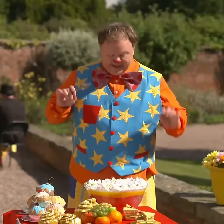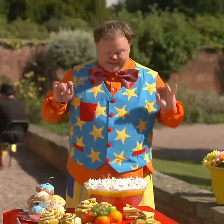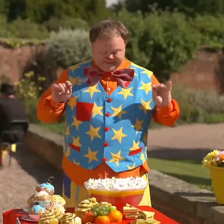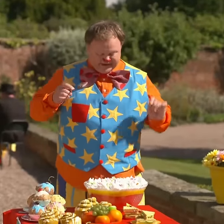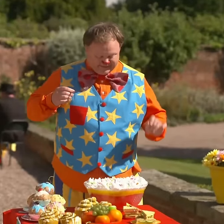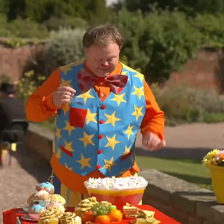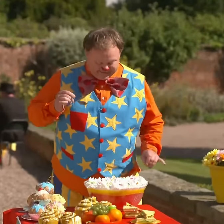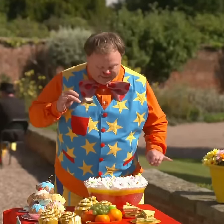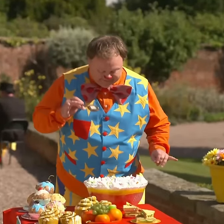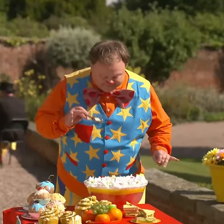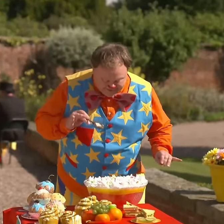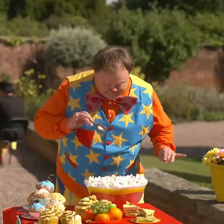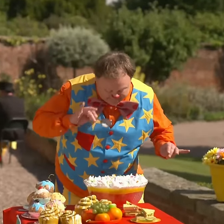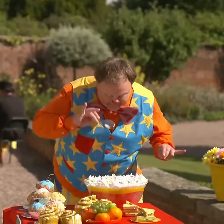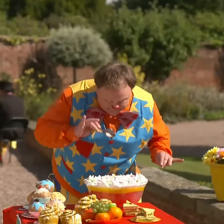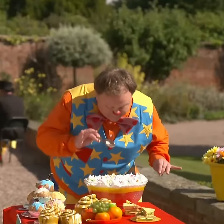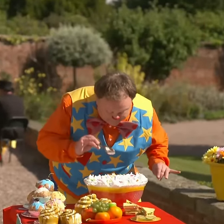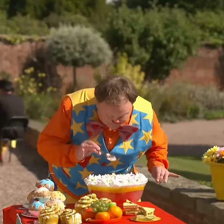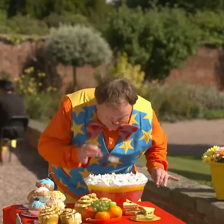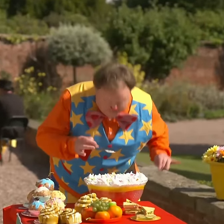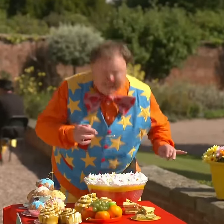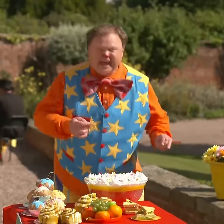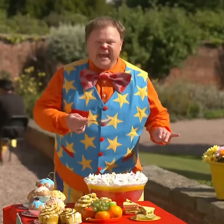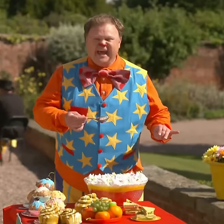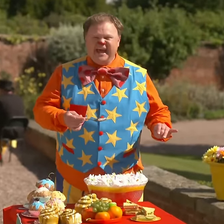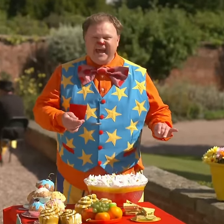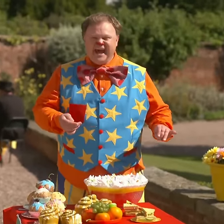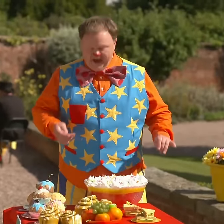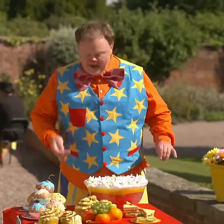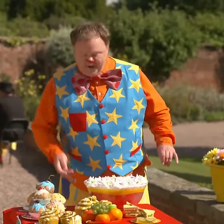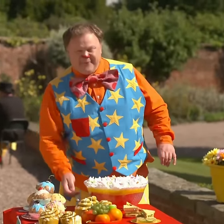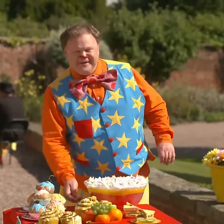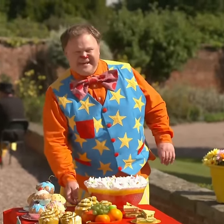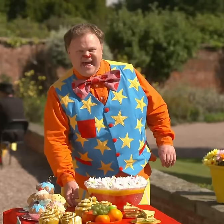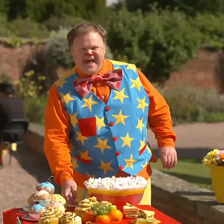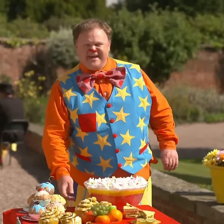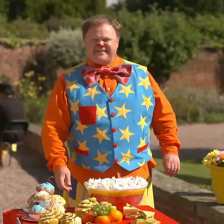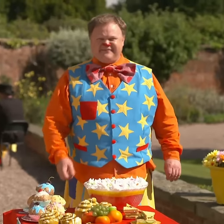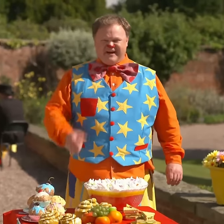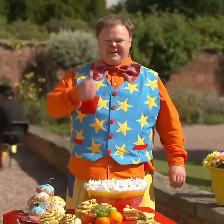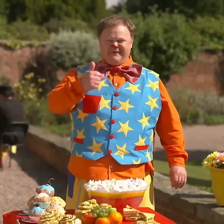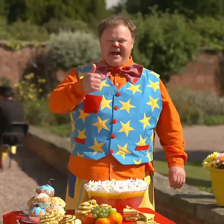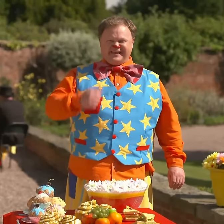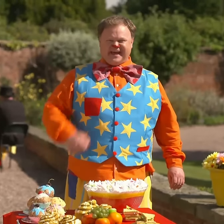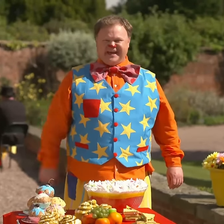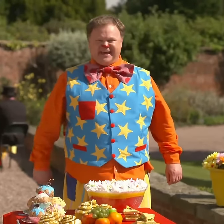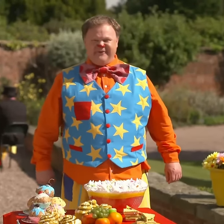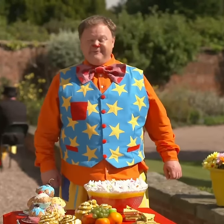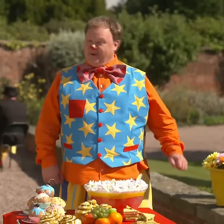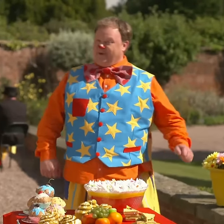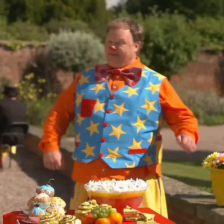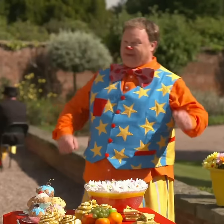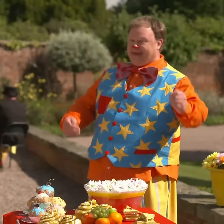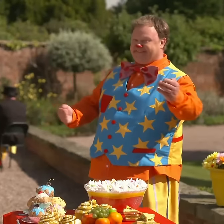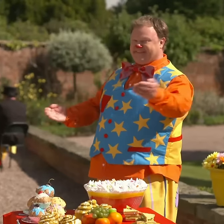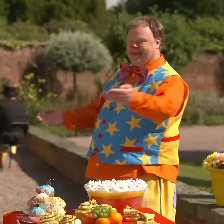I'll just have a little taste of this. How's the party going, Mr. Tumble? Oh, yes! Very well, thank you. All the guests are